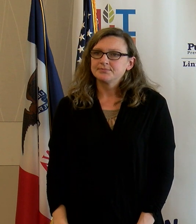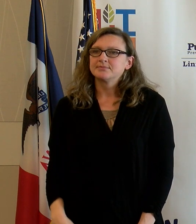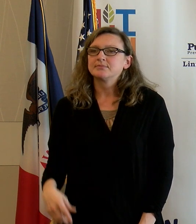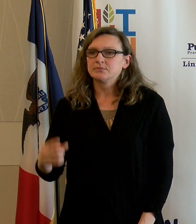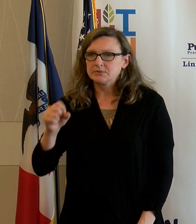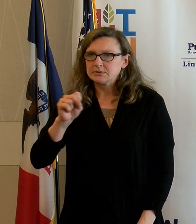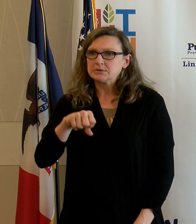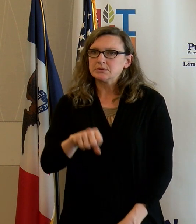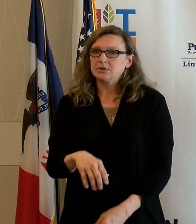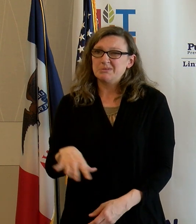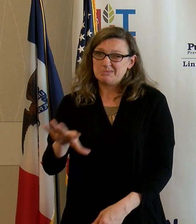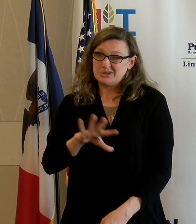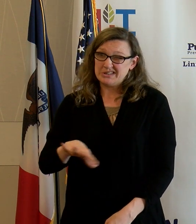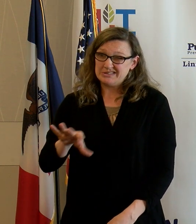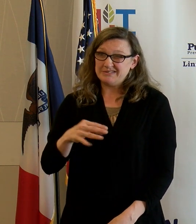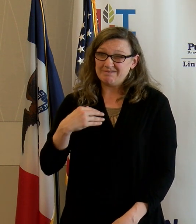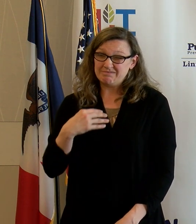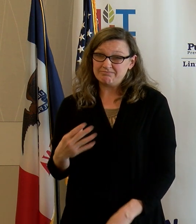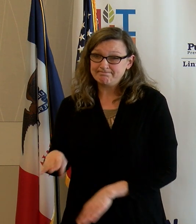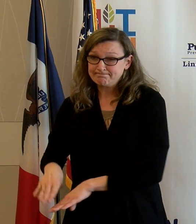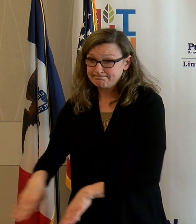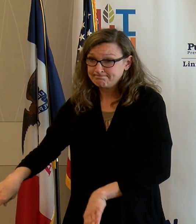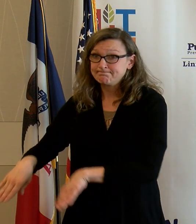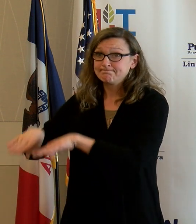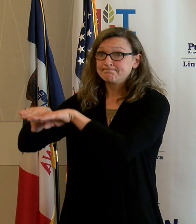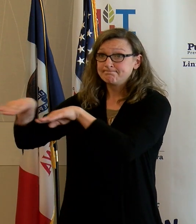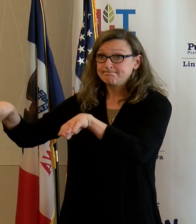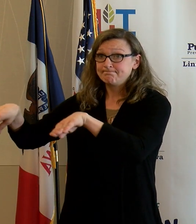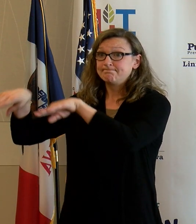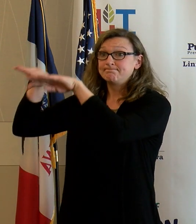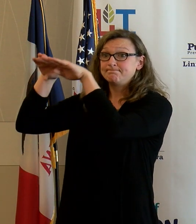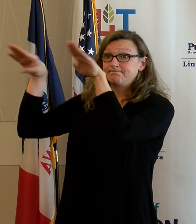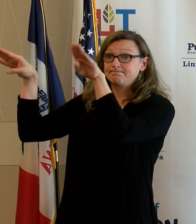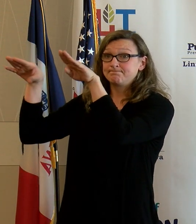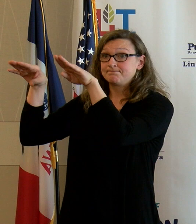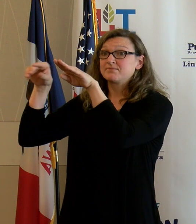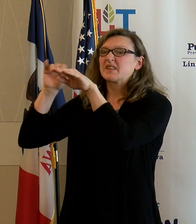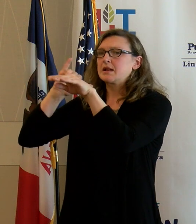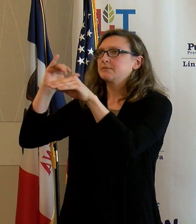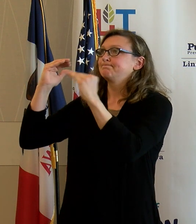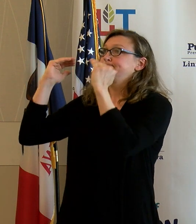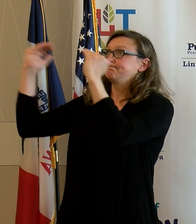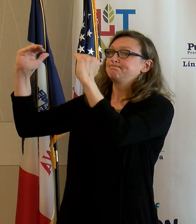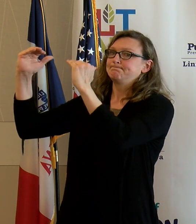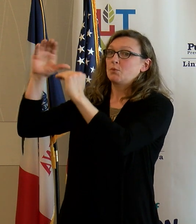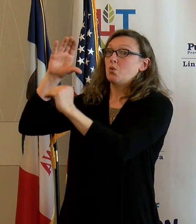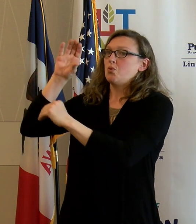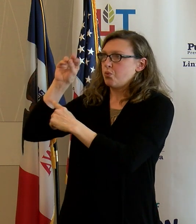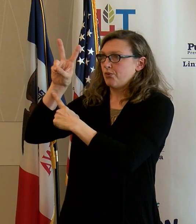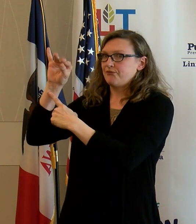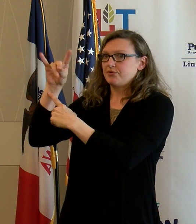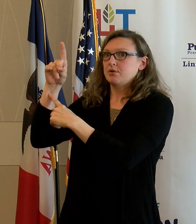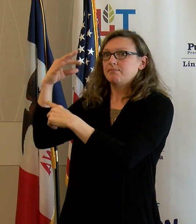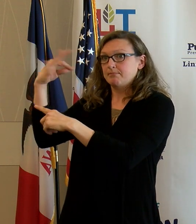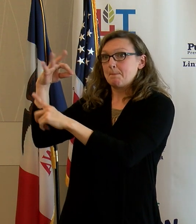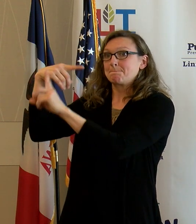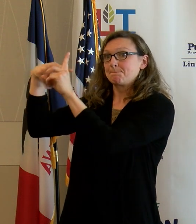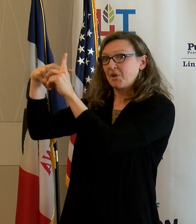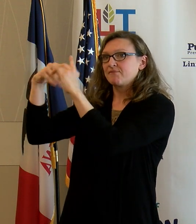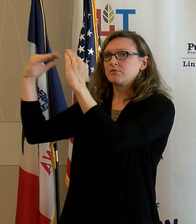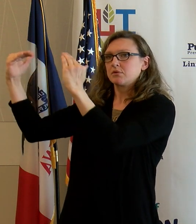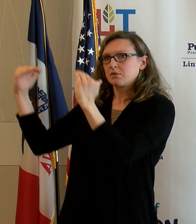2 floors. We have one that is confirmed, one that's being tested. At Unity Point, they have a whole